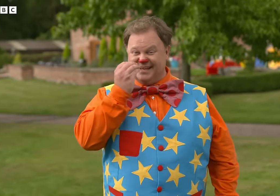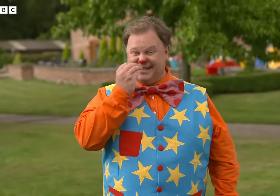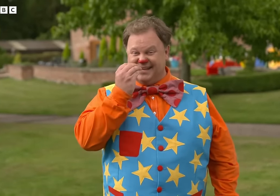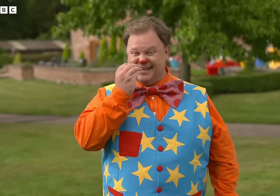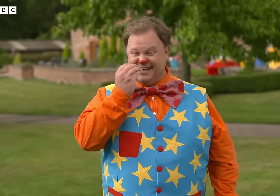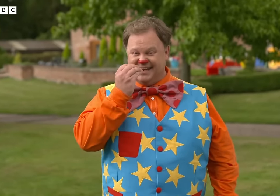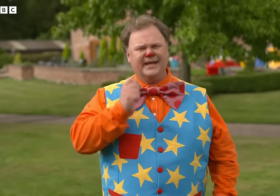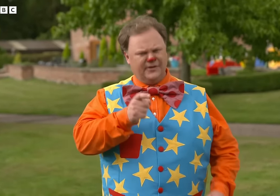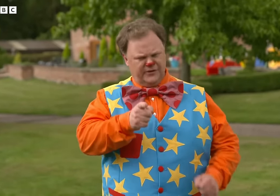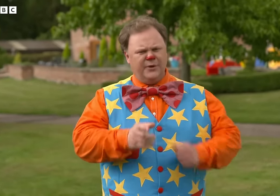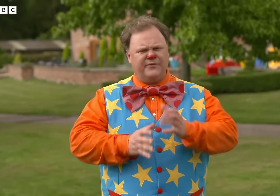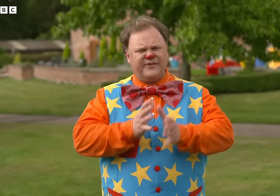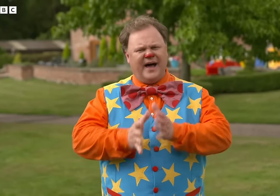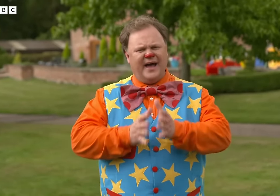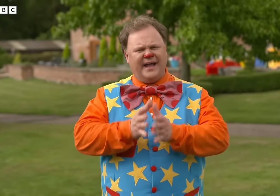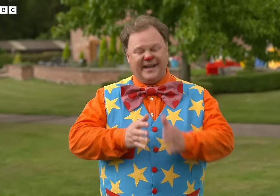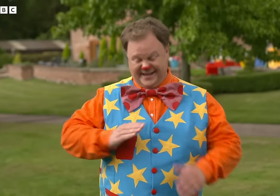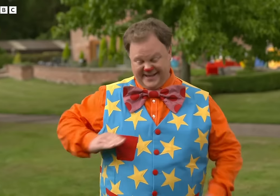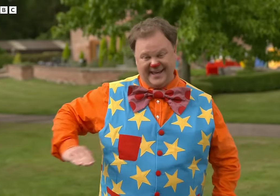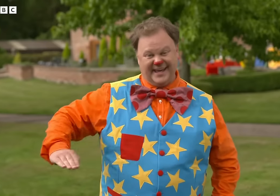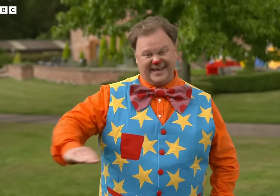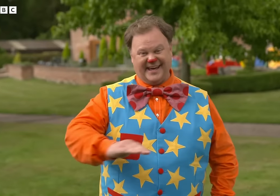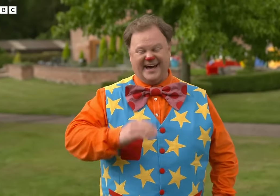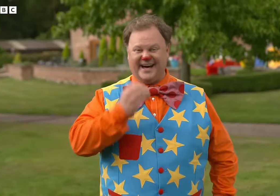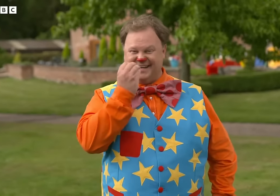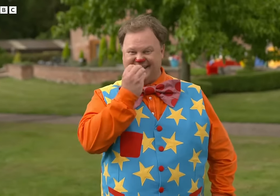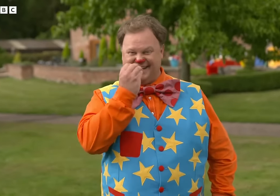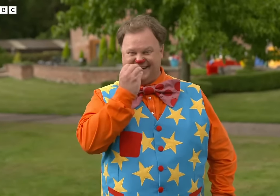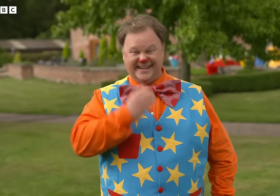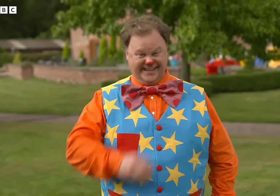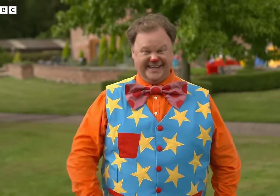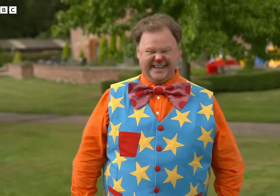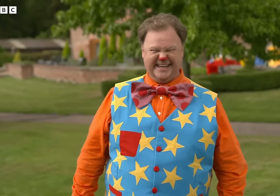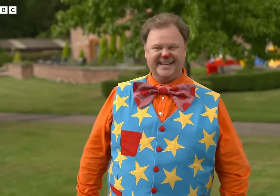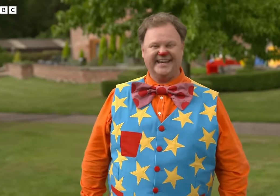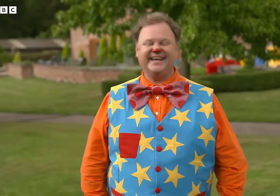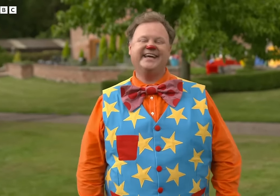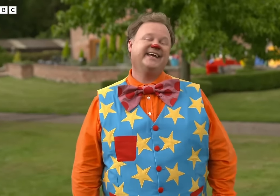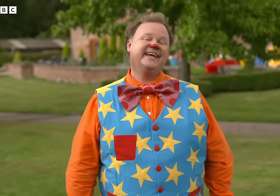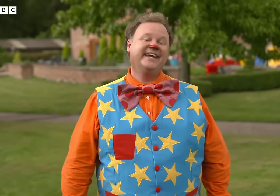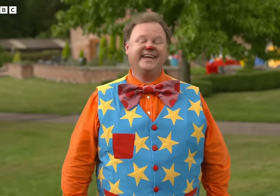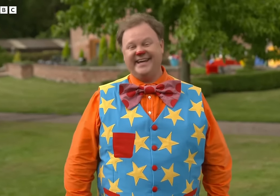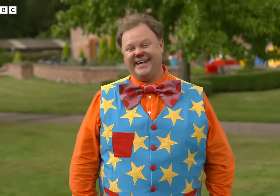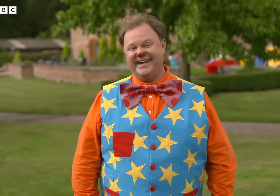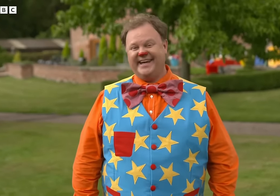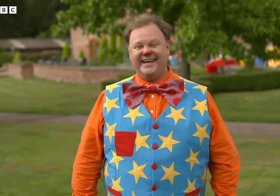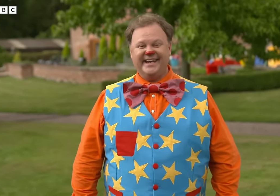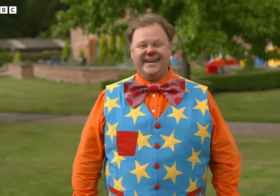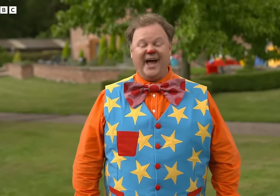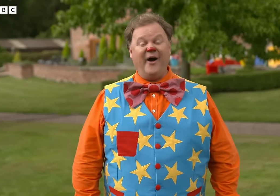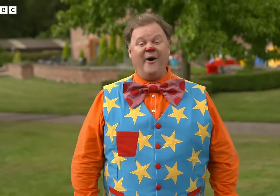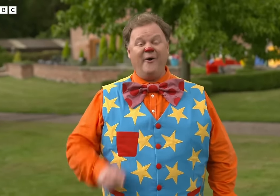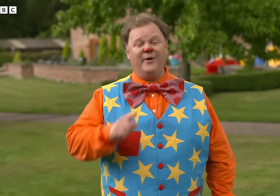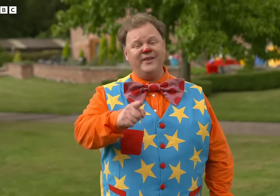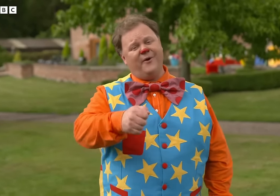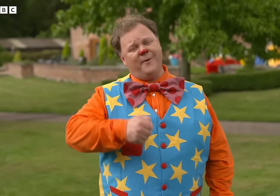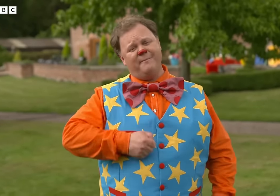Garden. You sign garden. Thank you, Mr. Tumble. You're our friend. Oh, and you're